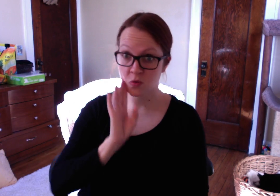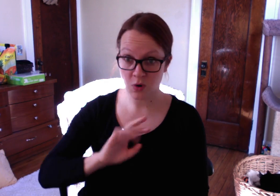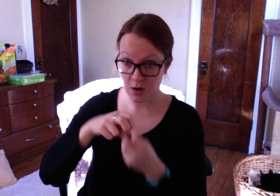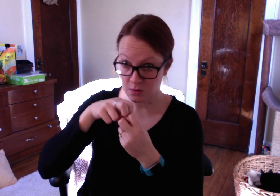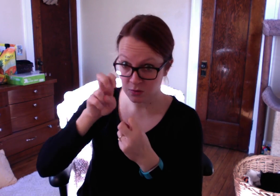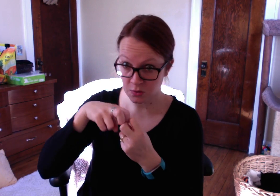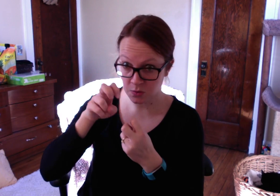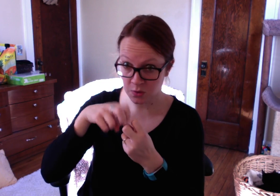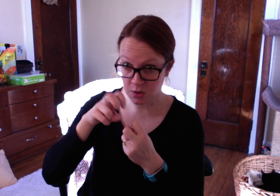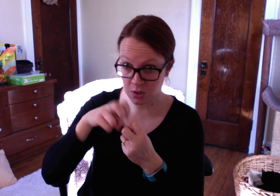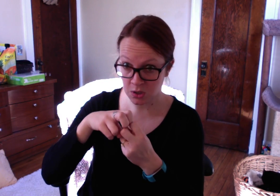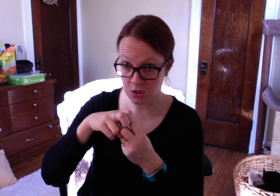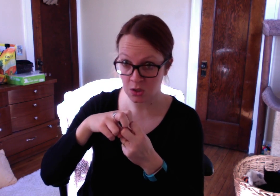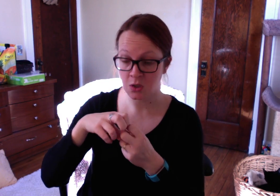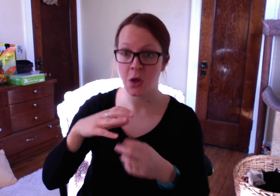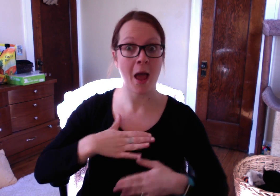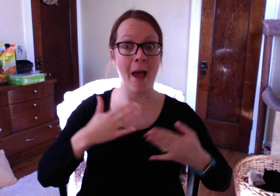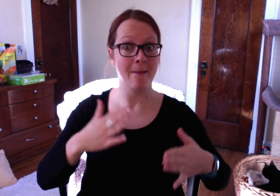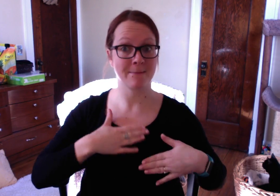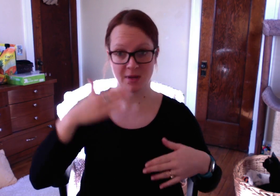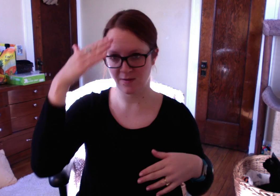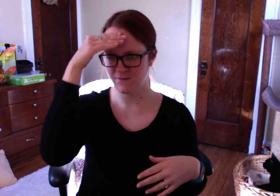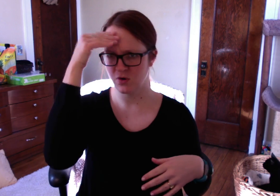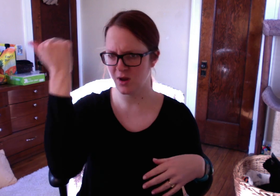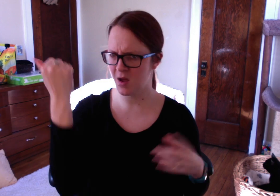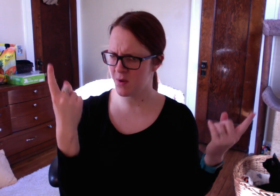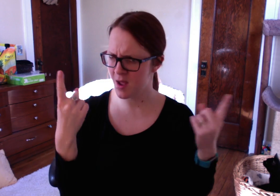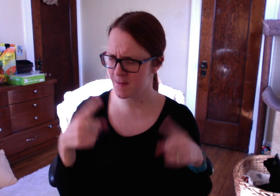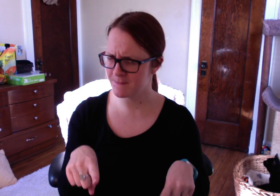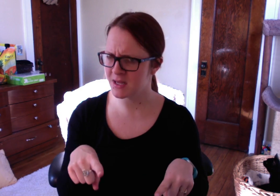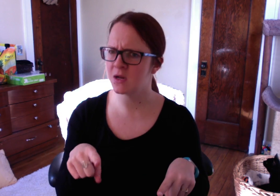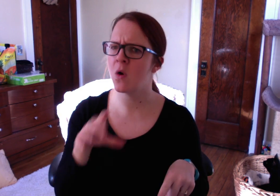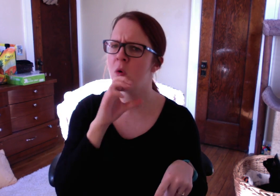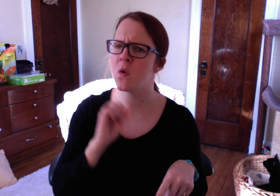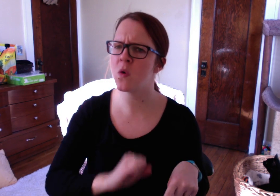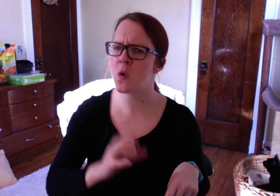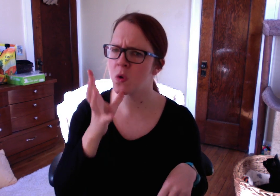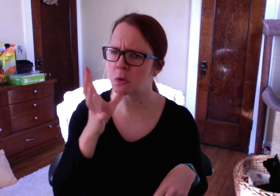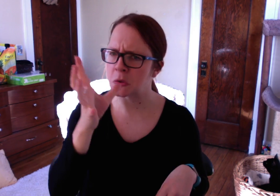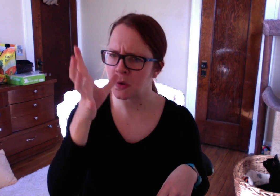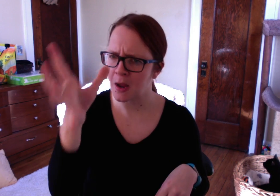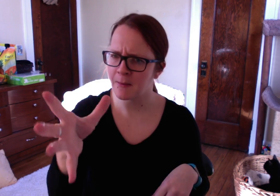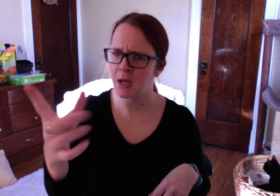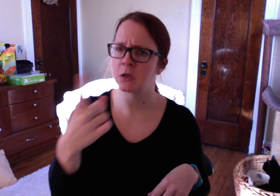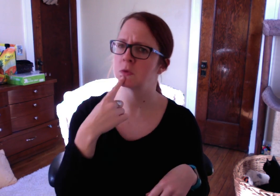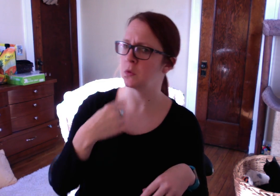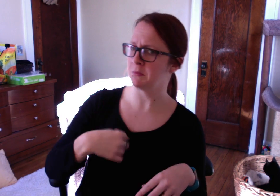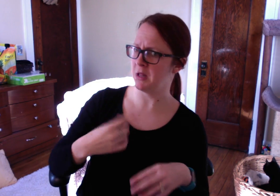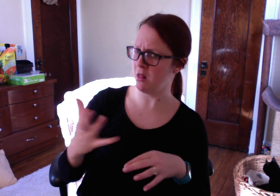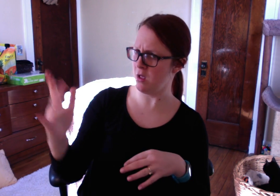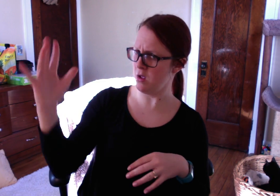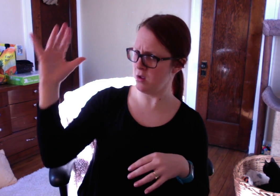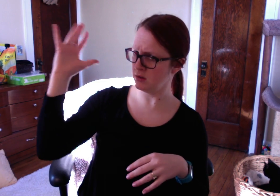forgot what his wise old grandmother had told him when he was very young.